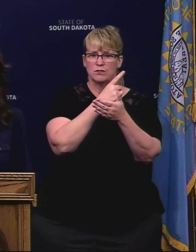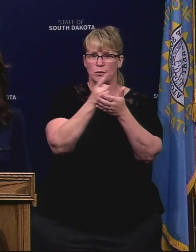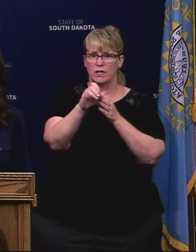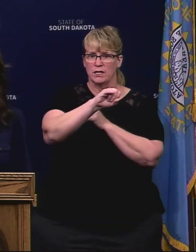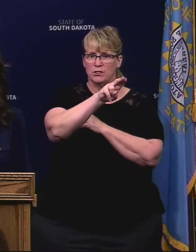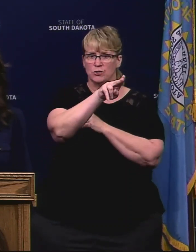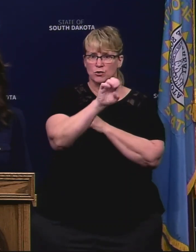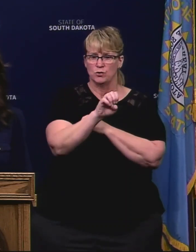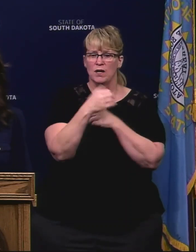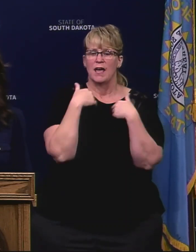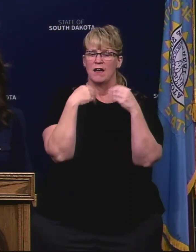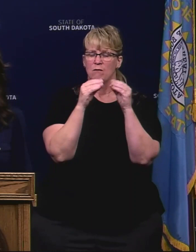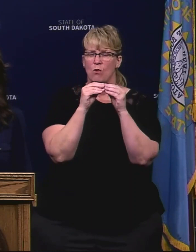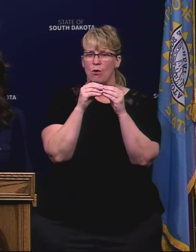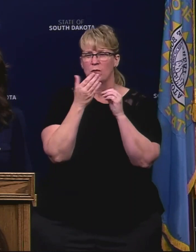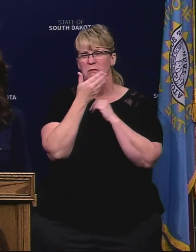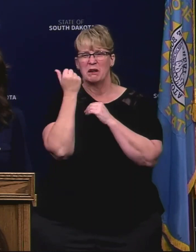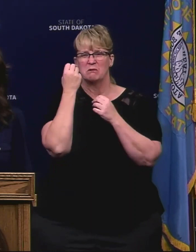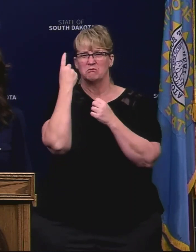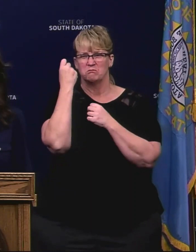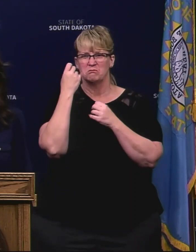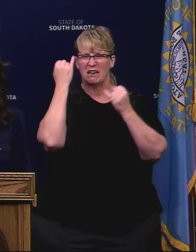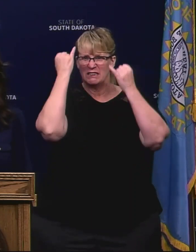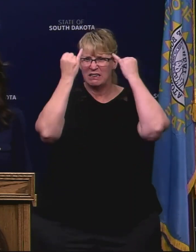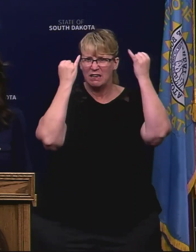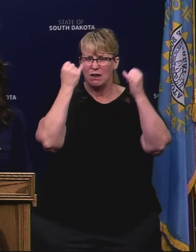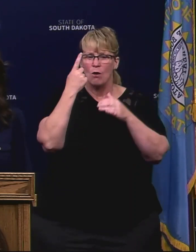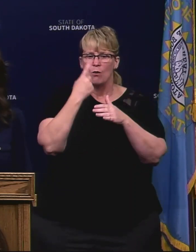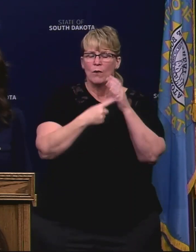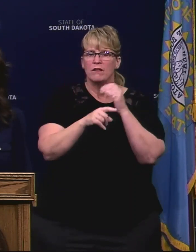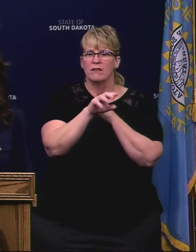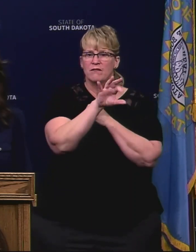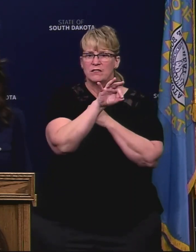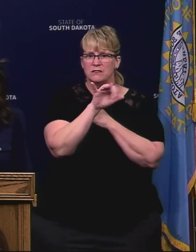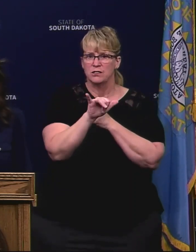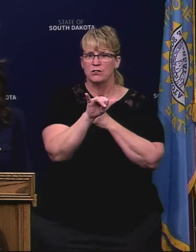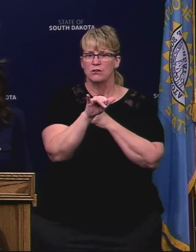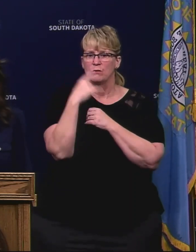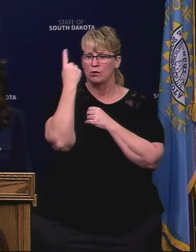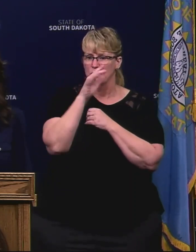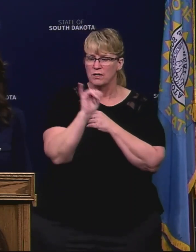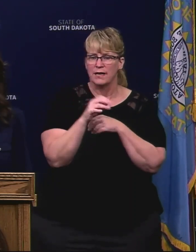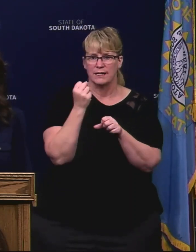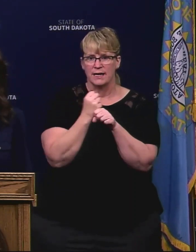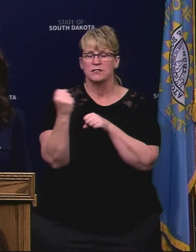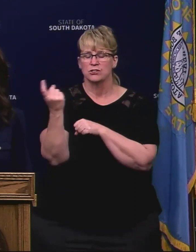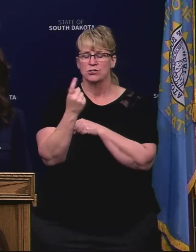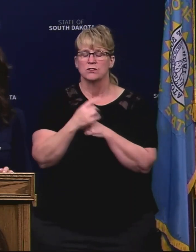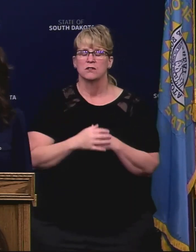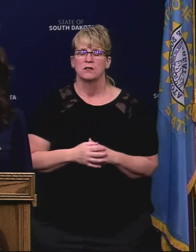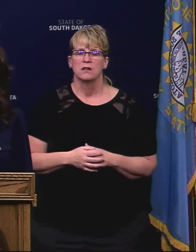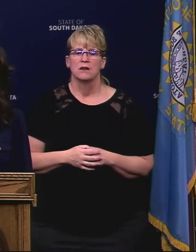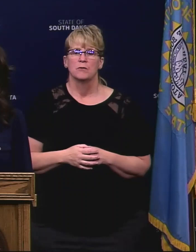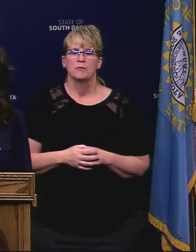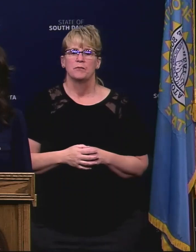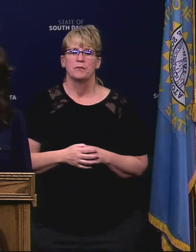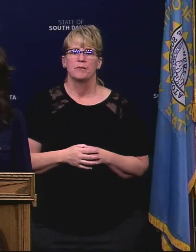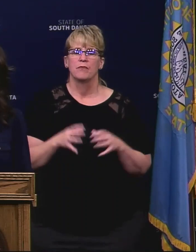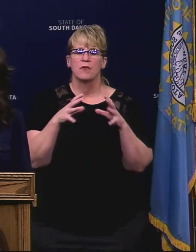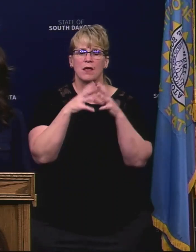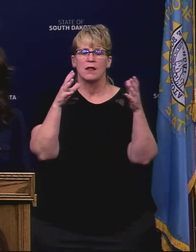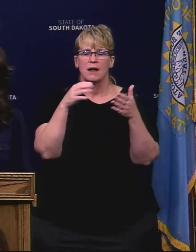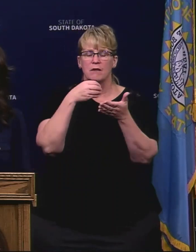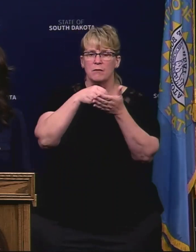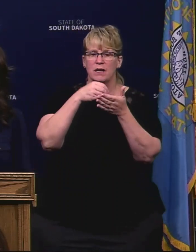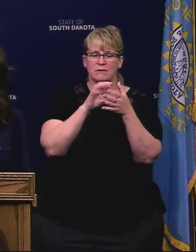June. That'll give us a lot more guidance as to what the current fiscal year budget will look like and what next year will look like as well. A lot of these dollars are tied